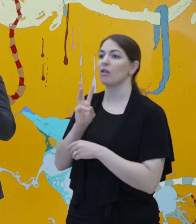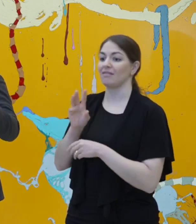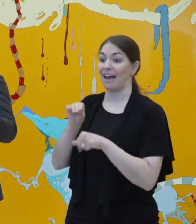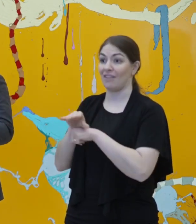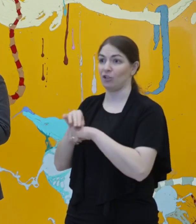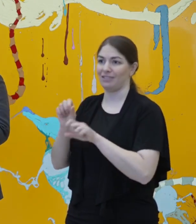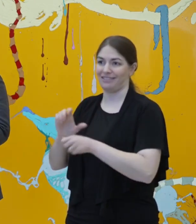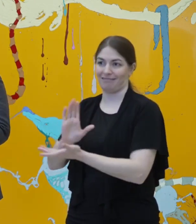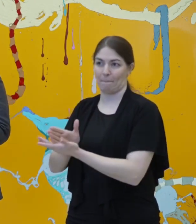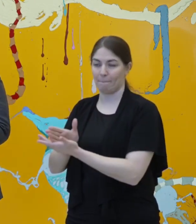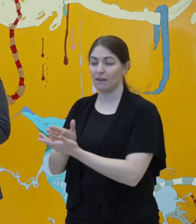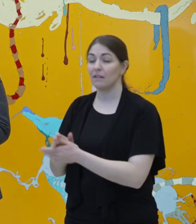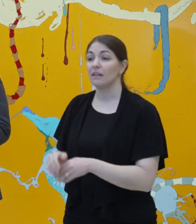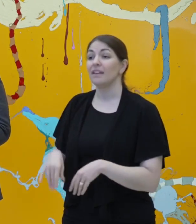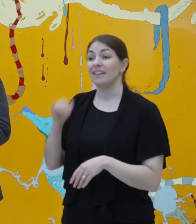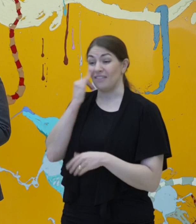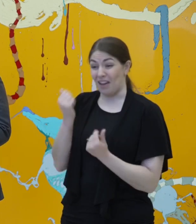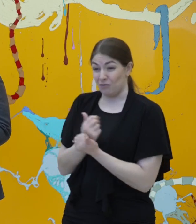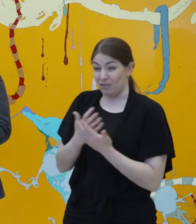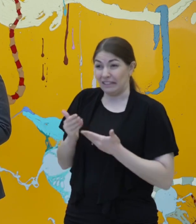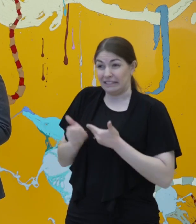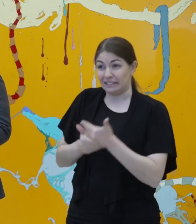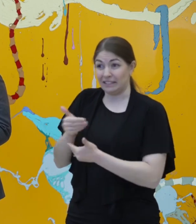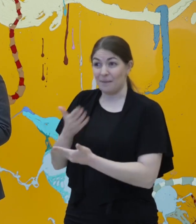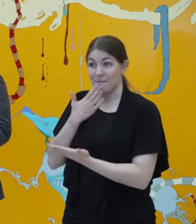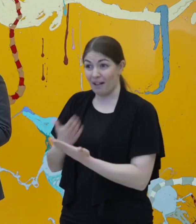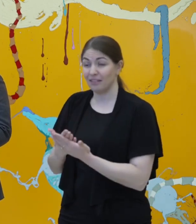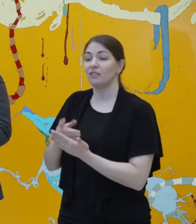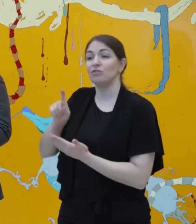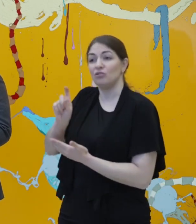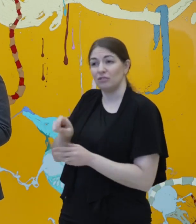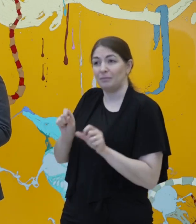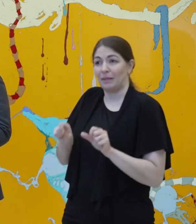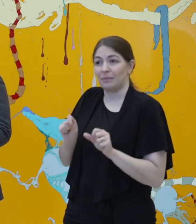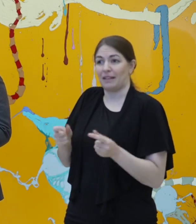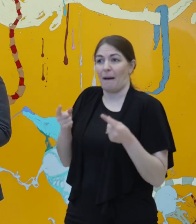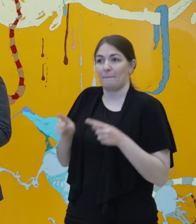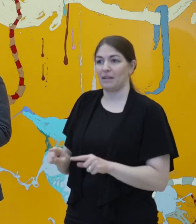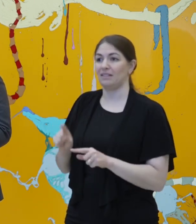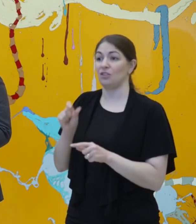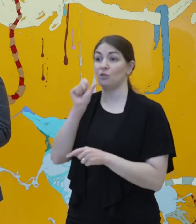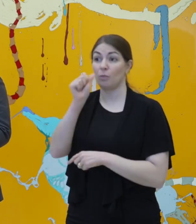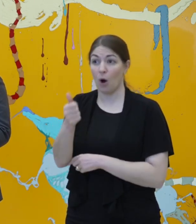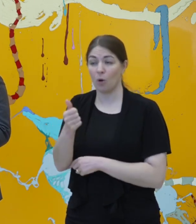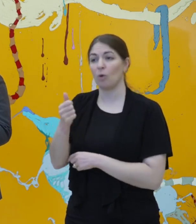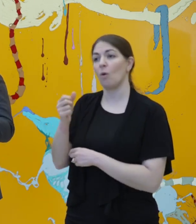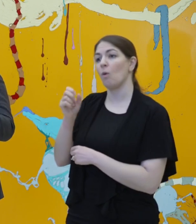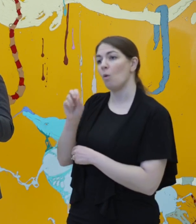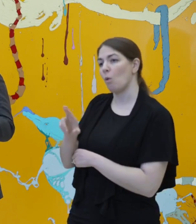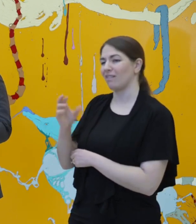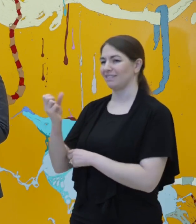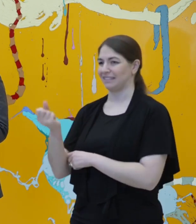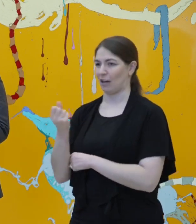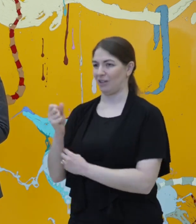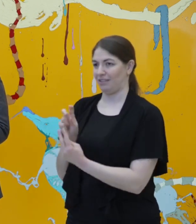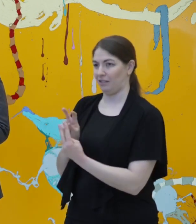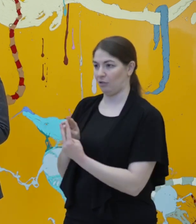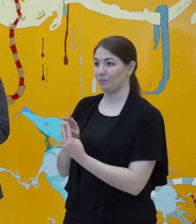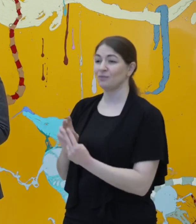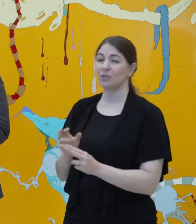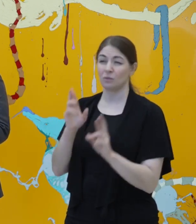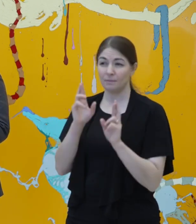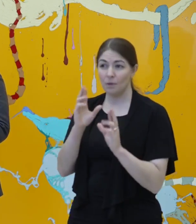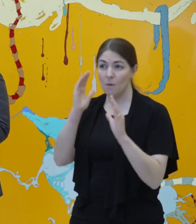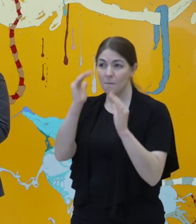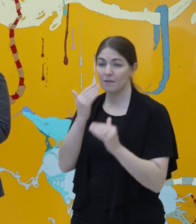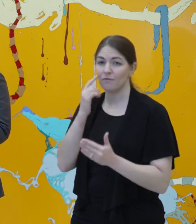If all goes well, we should be able to do that tomorrow or early Saturday. So really hoping for good results